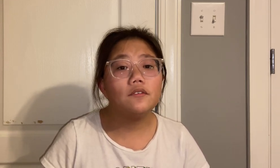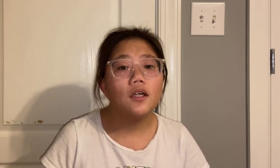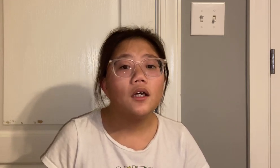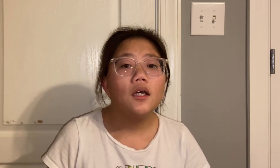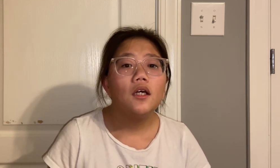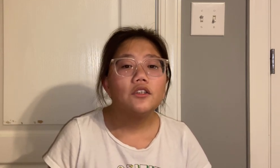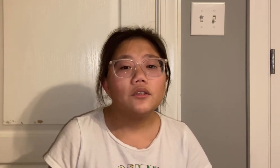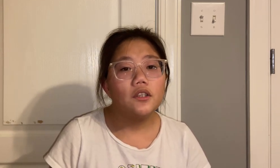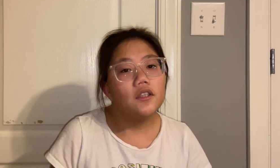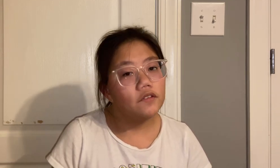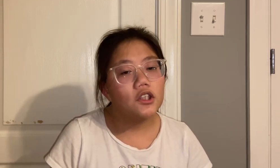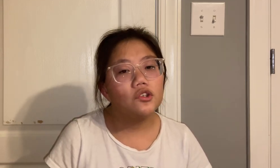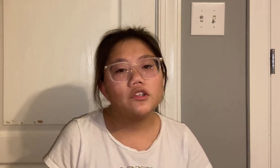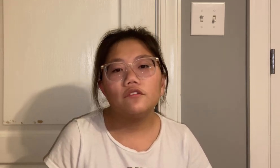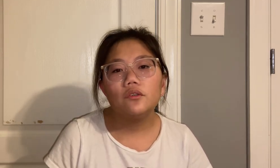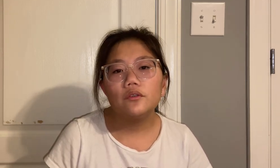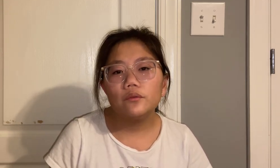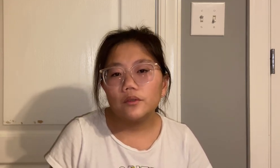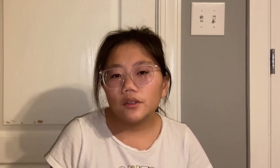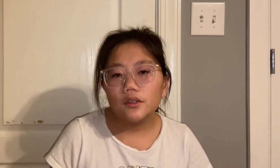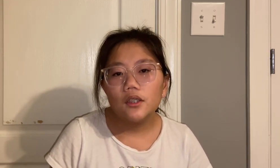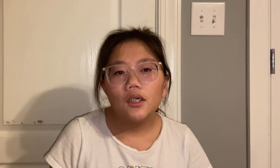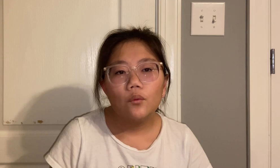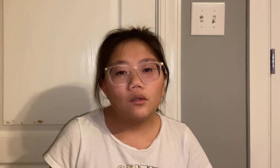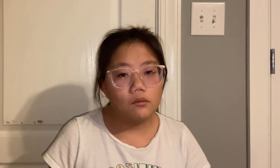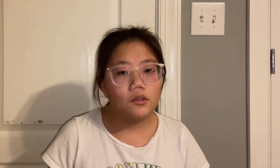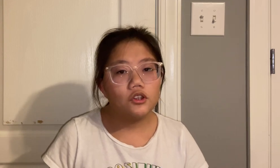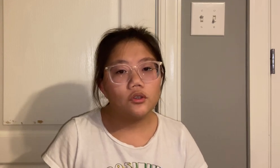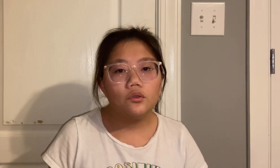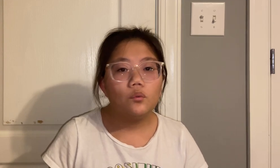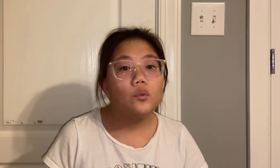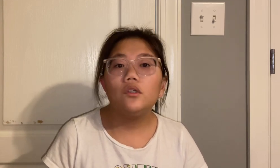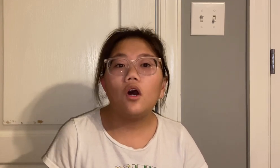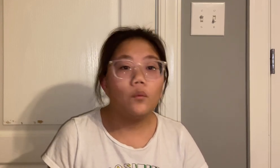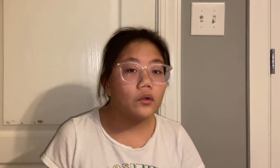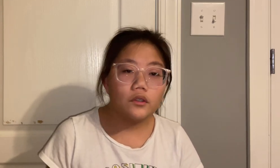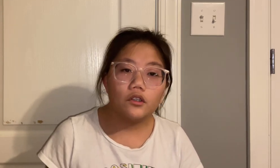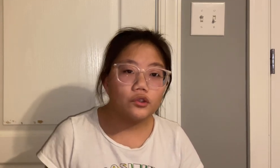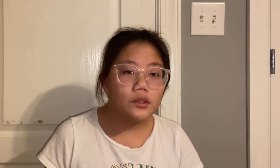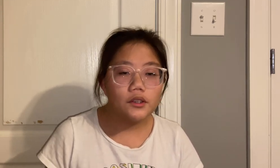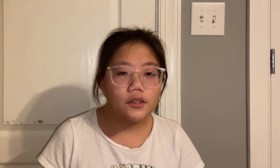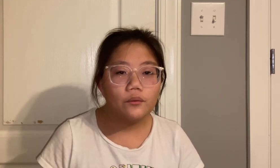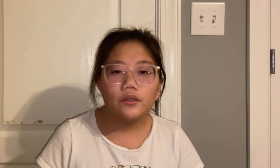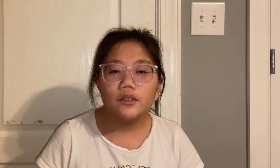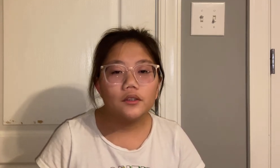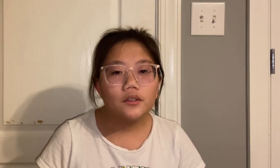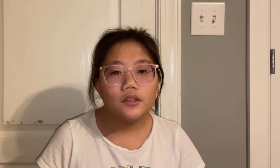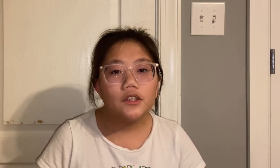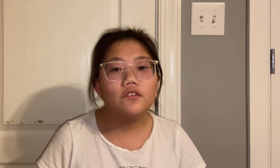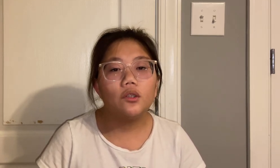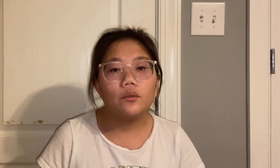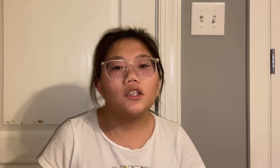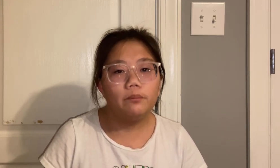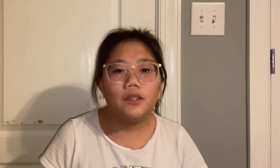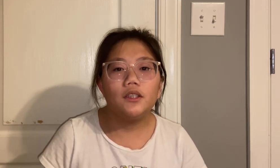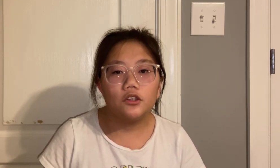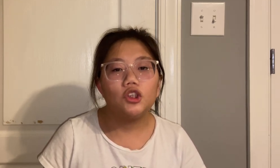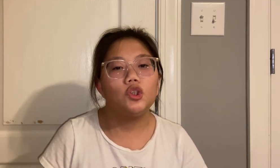and even countries have their own different one like whatever i'm to show you would not work in australia or england even though they speak english too